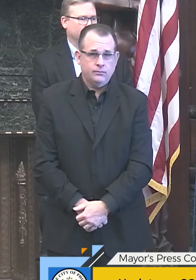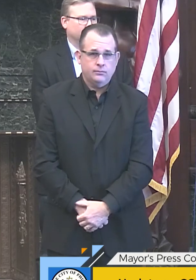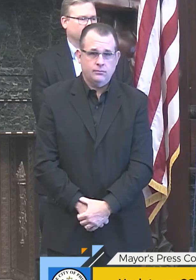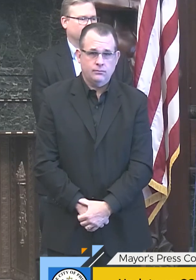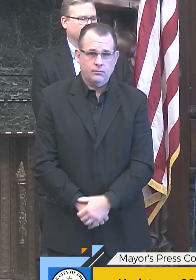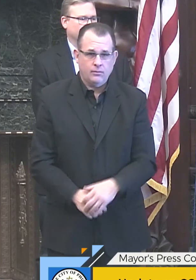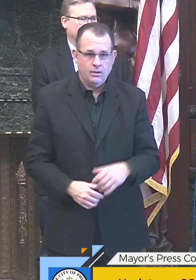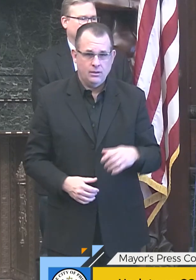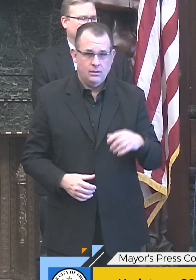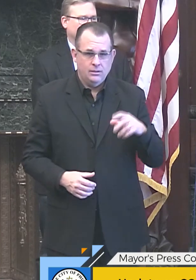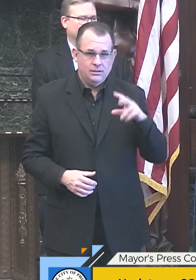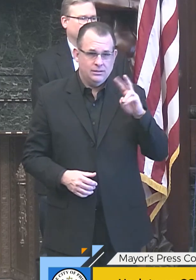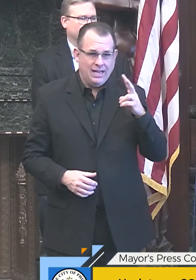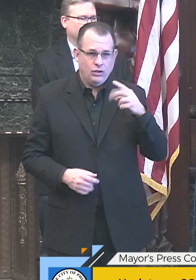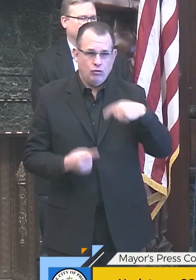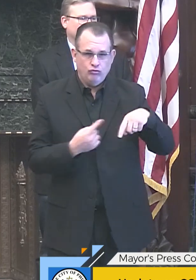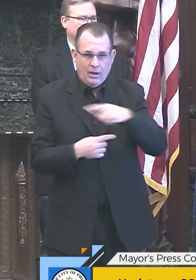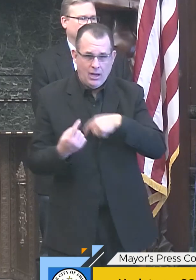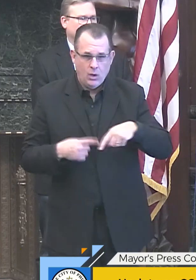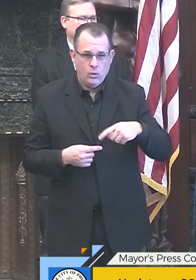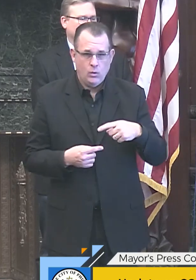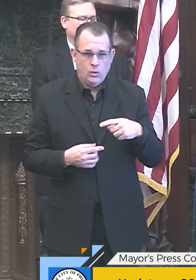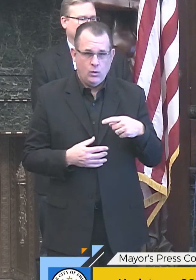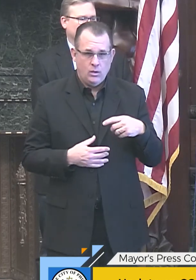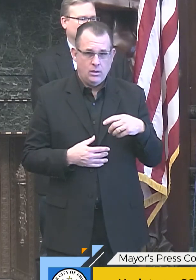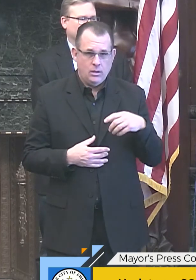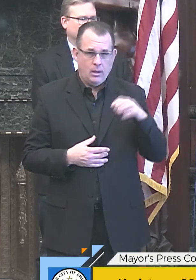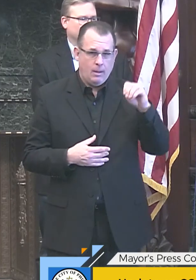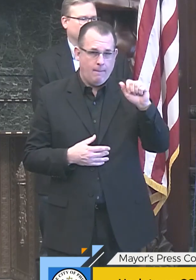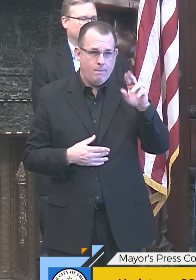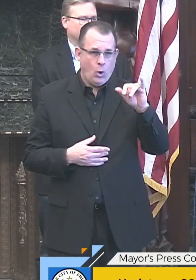second round. We have Martin Pratt of Philly YBN.